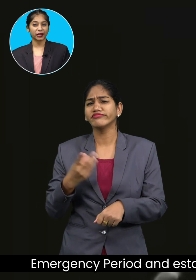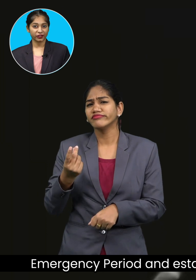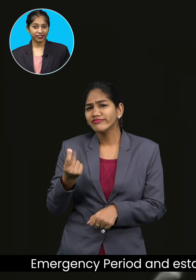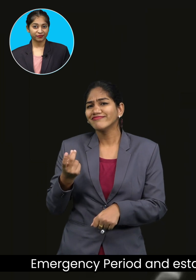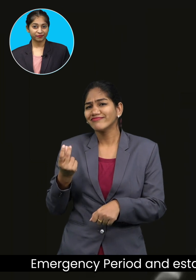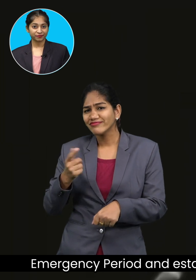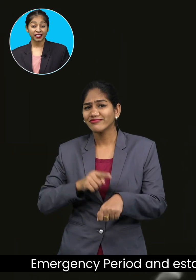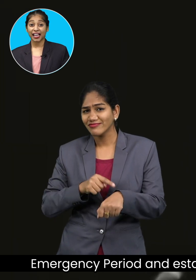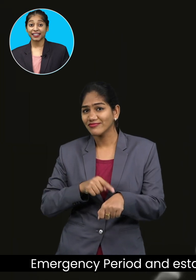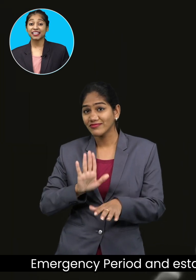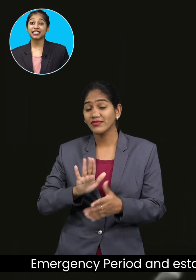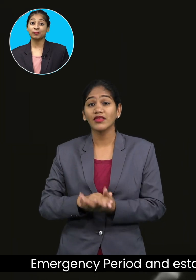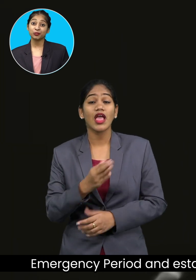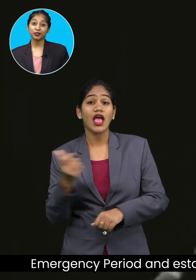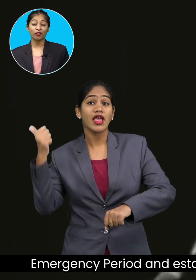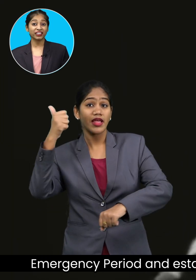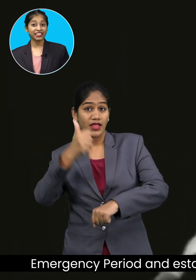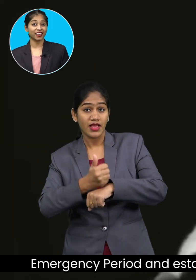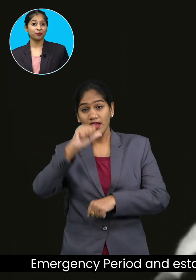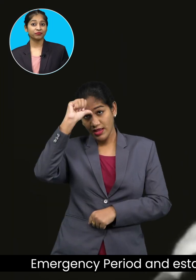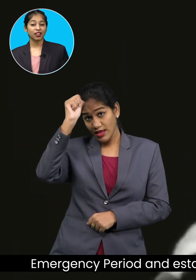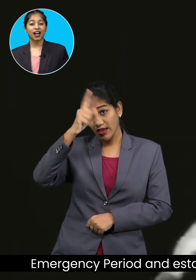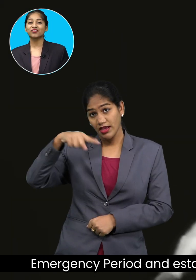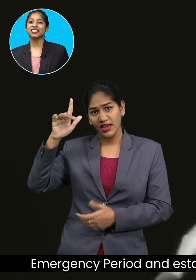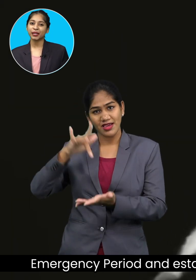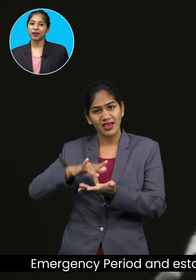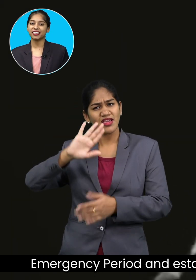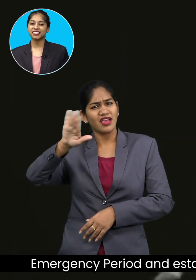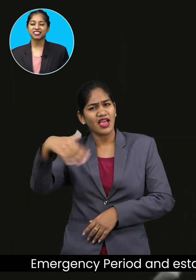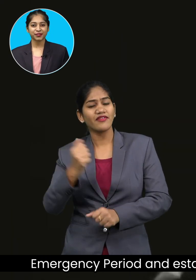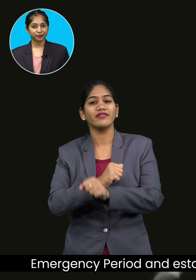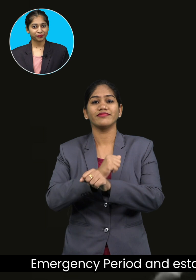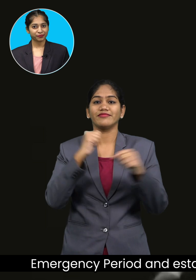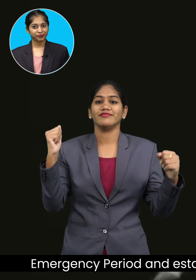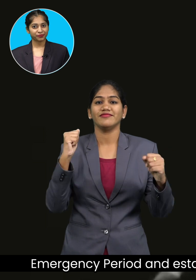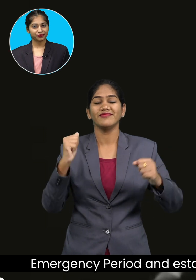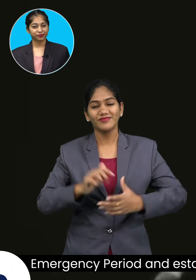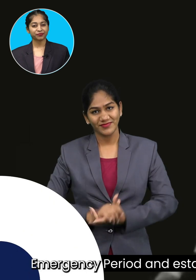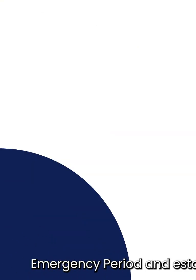Emergency period and establishment of India after the independence.